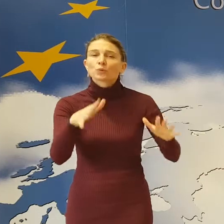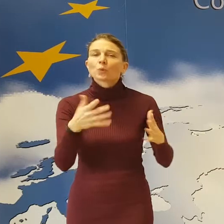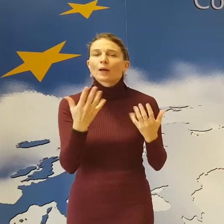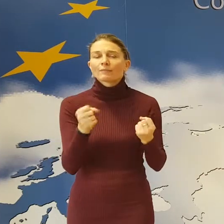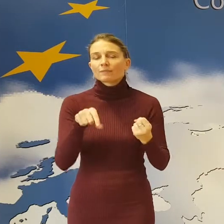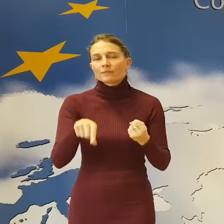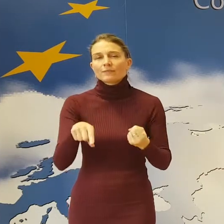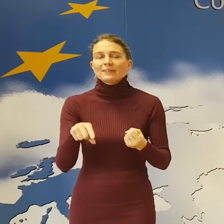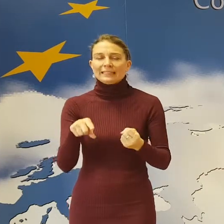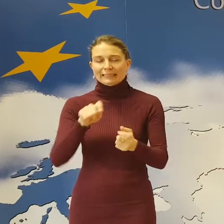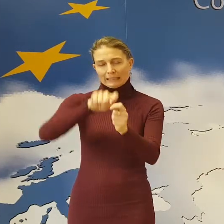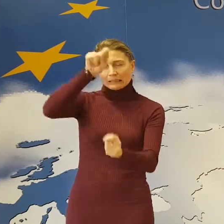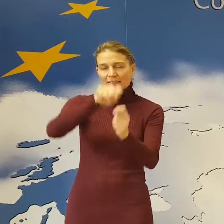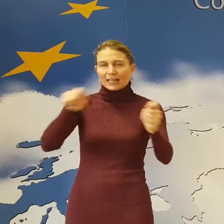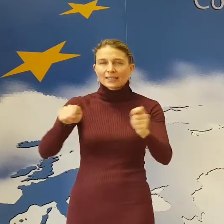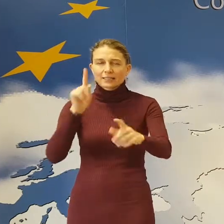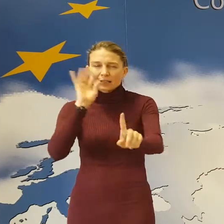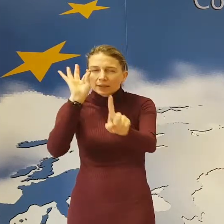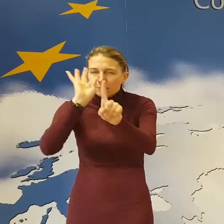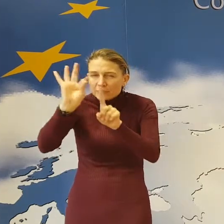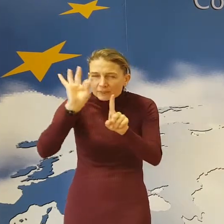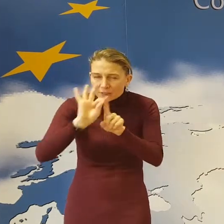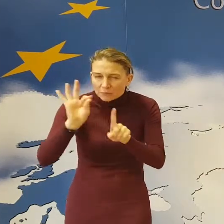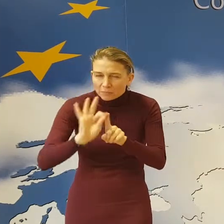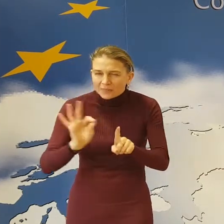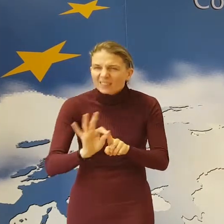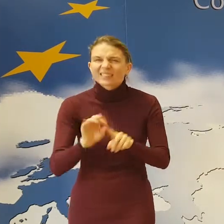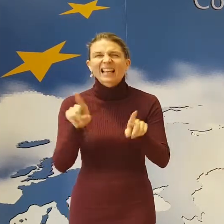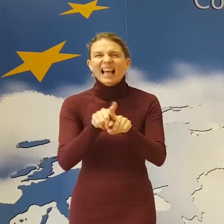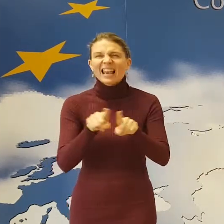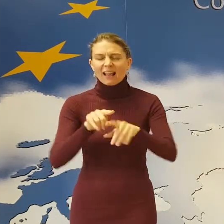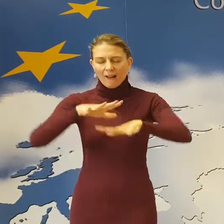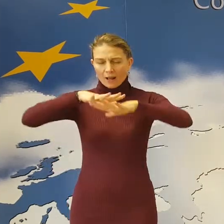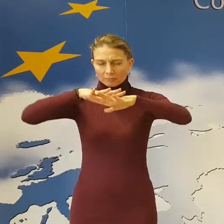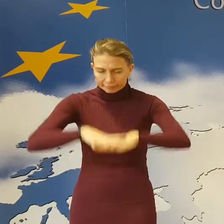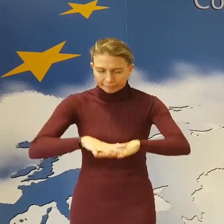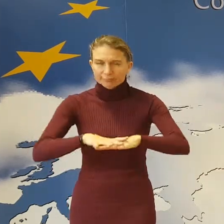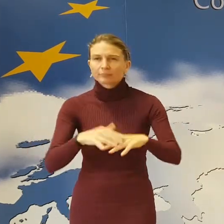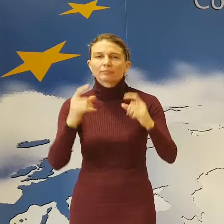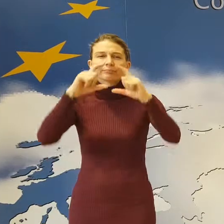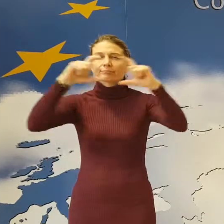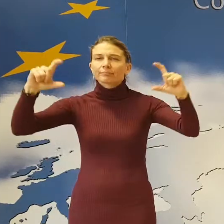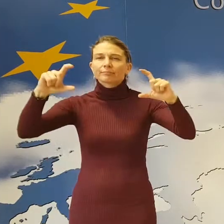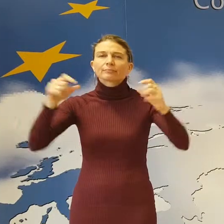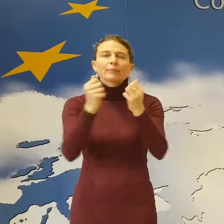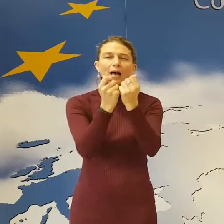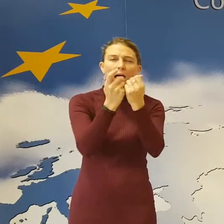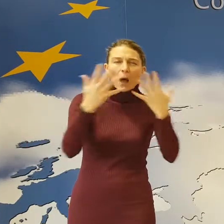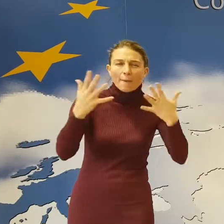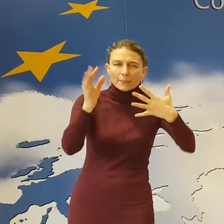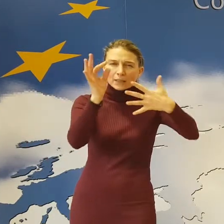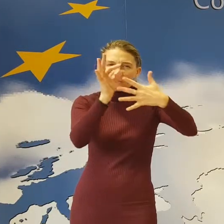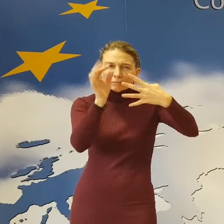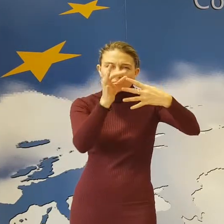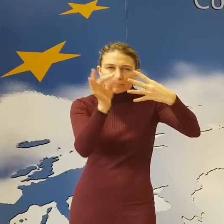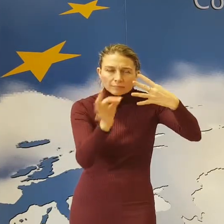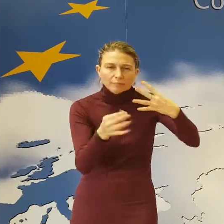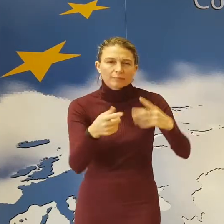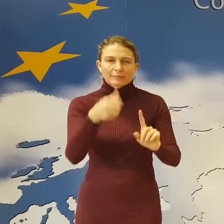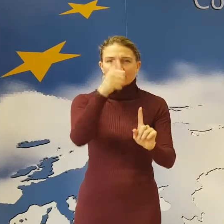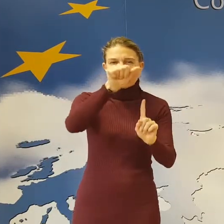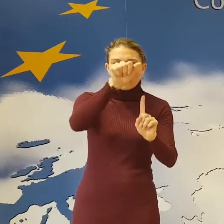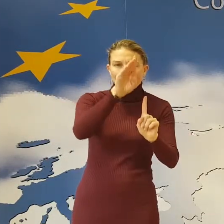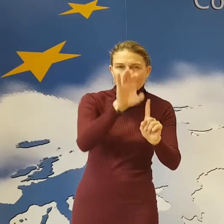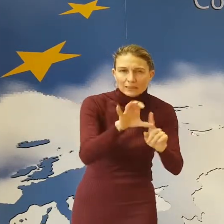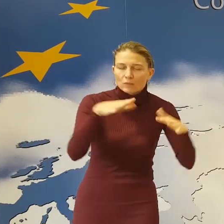document like a blueprint, which defines the different sections of your test, how many items you want to have, how long it takes to